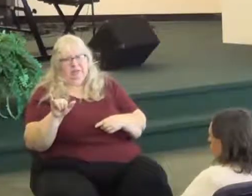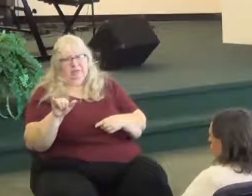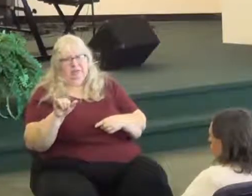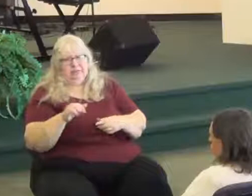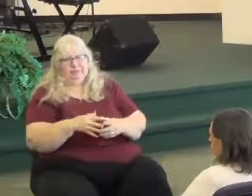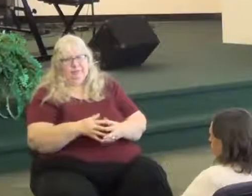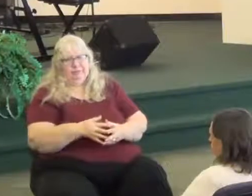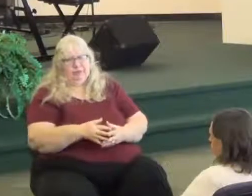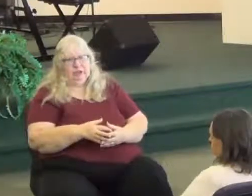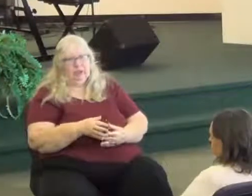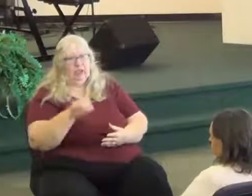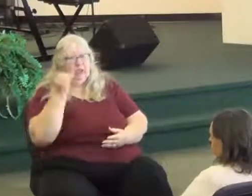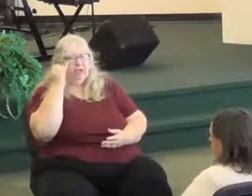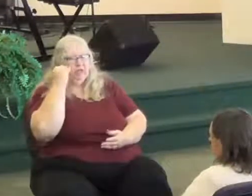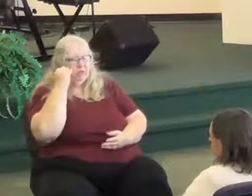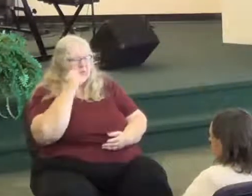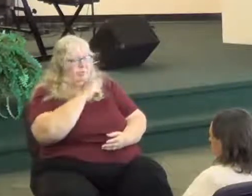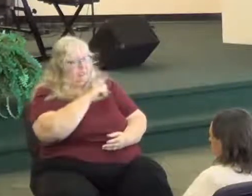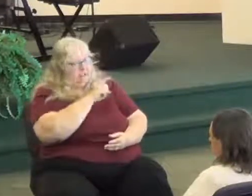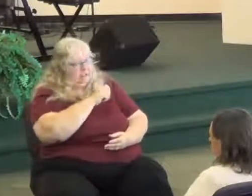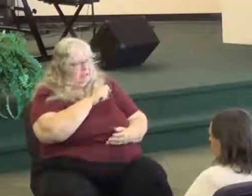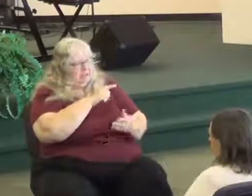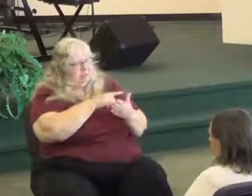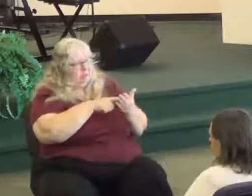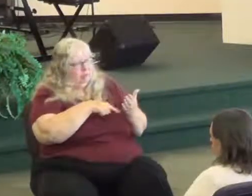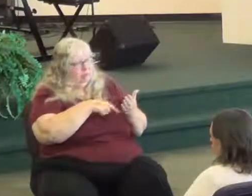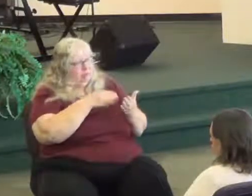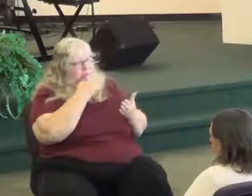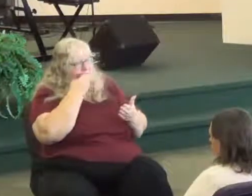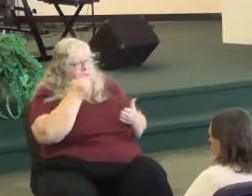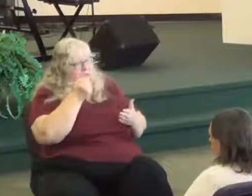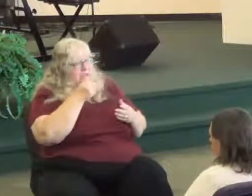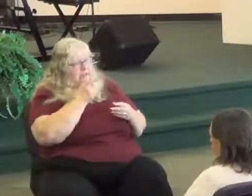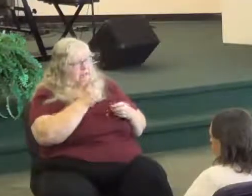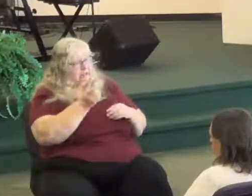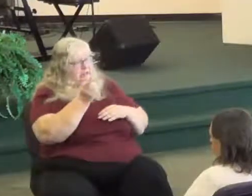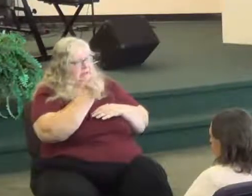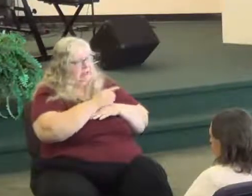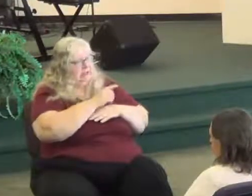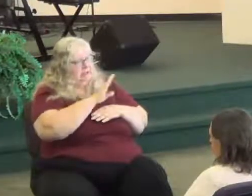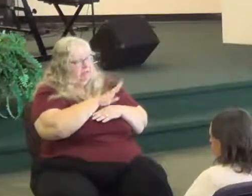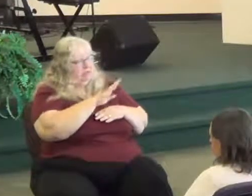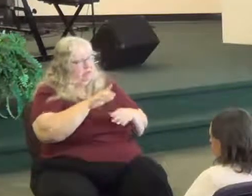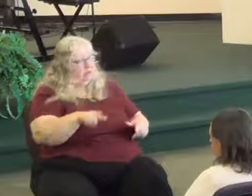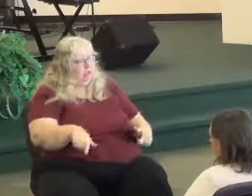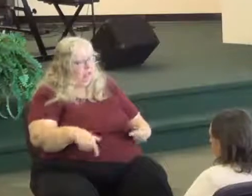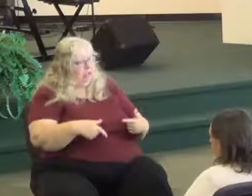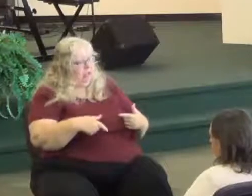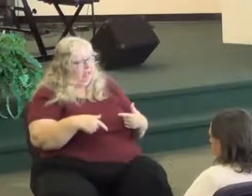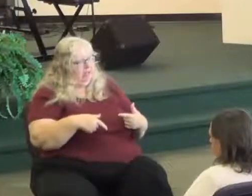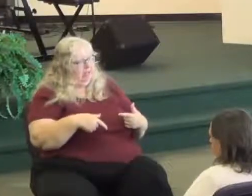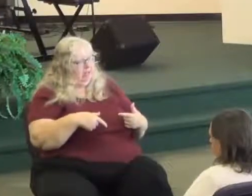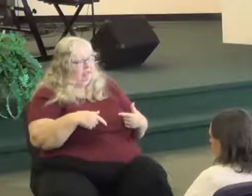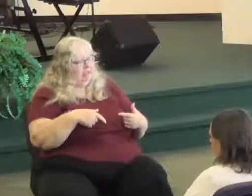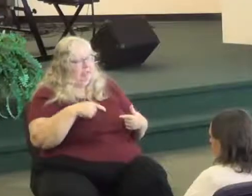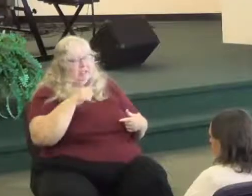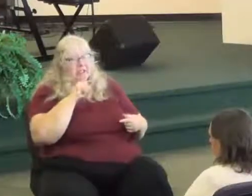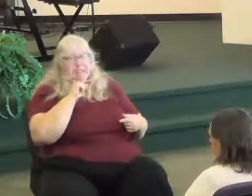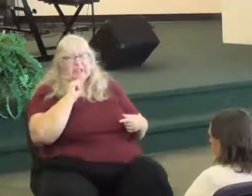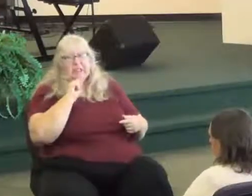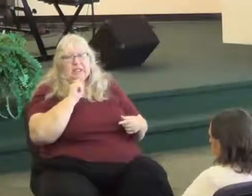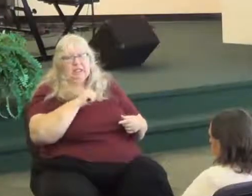And I think if you were to ask the Samaritan what was the best day of your life, I think he would have said something along the lines of, the day I met the